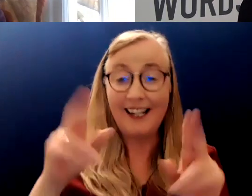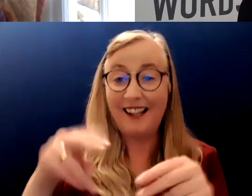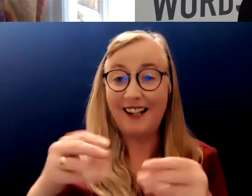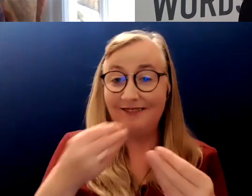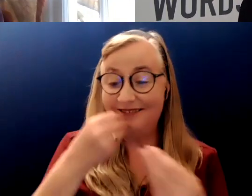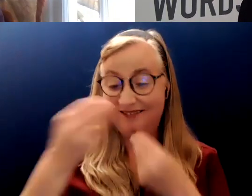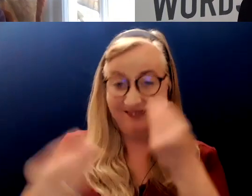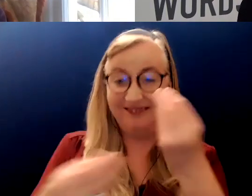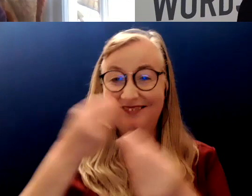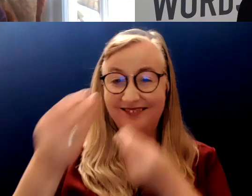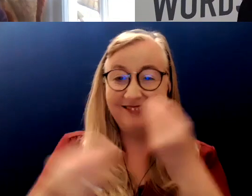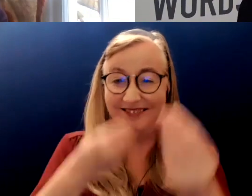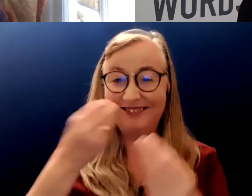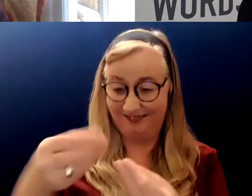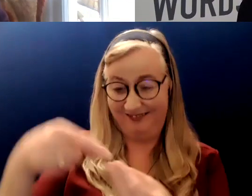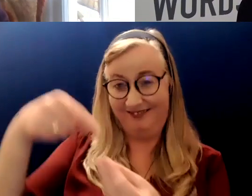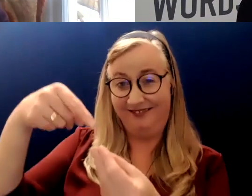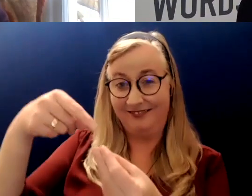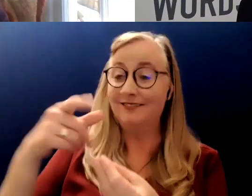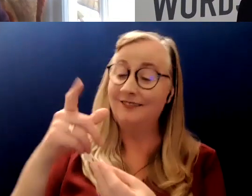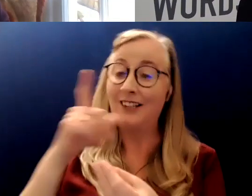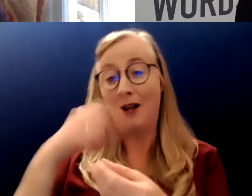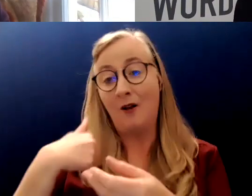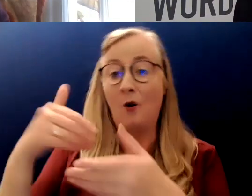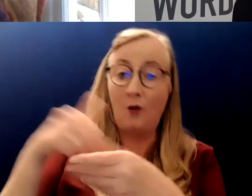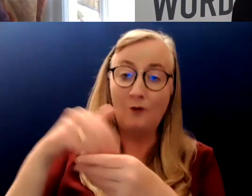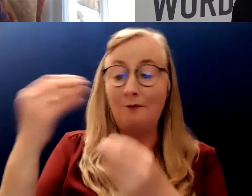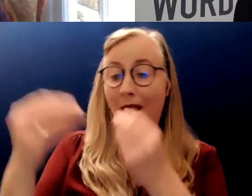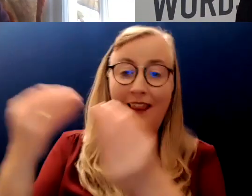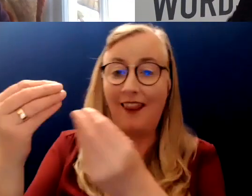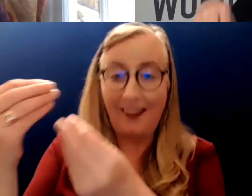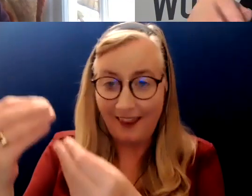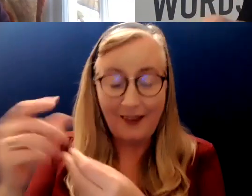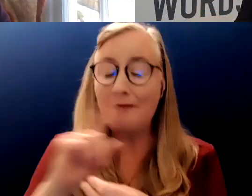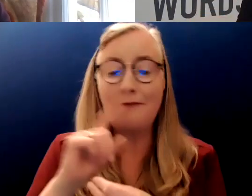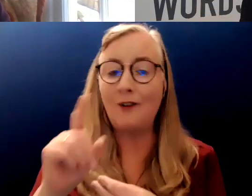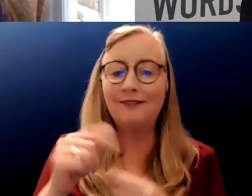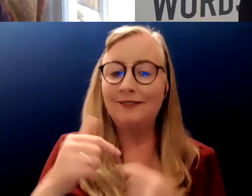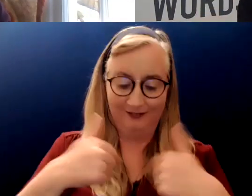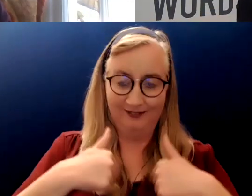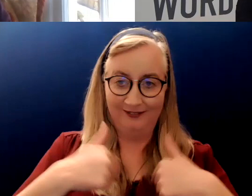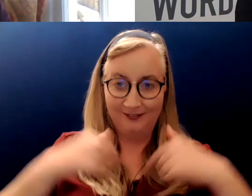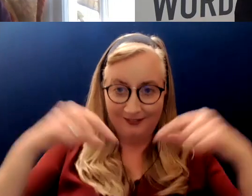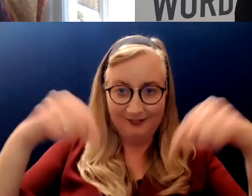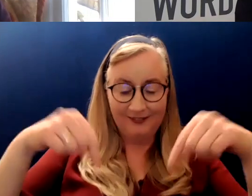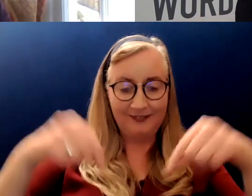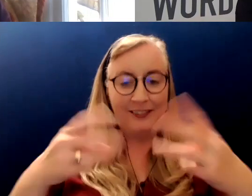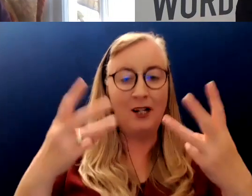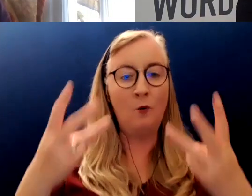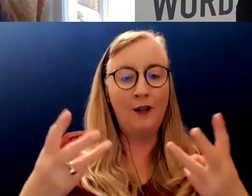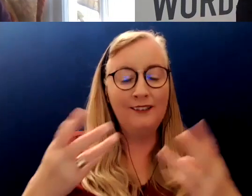to being inclusive. So I suppose what I want to do is start